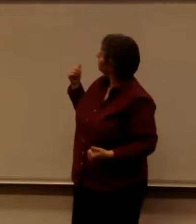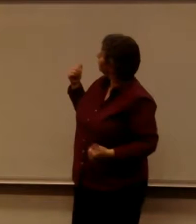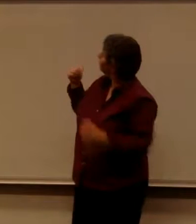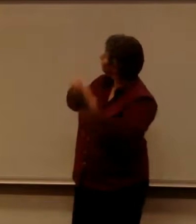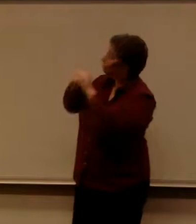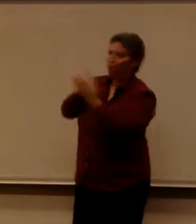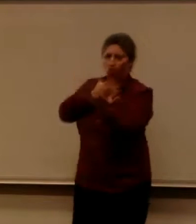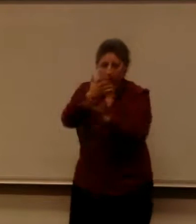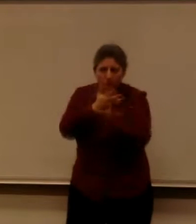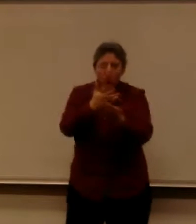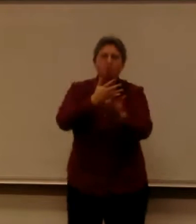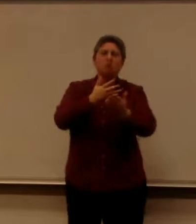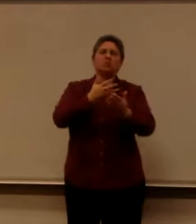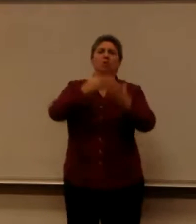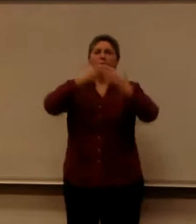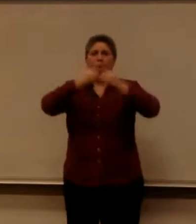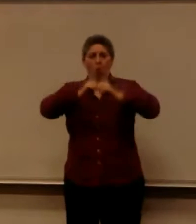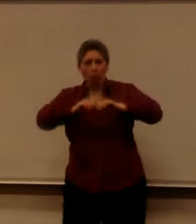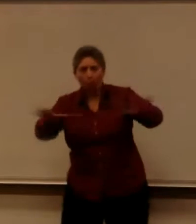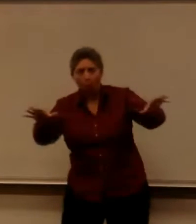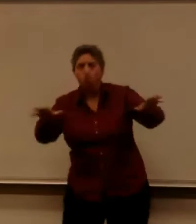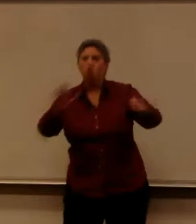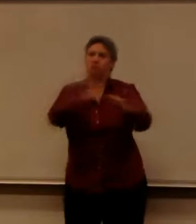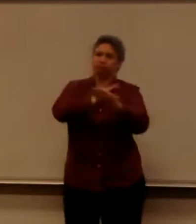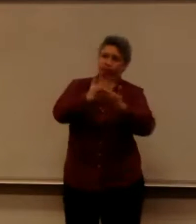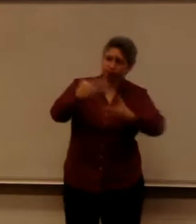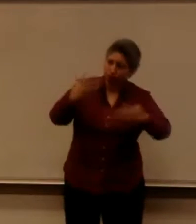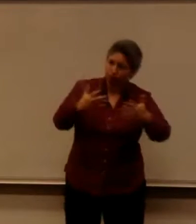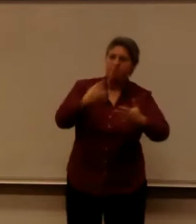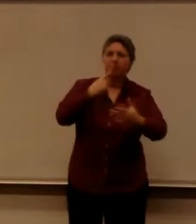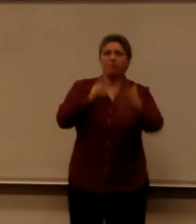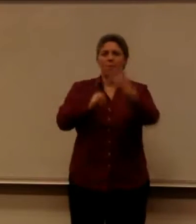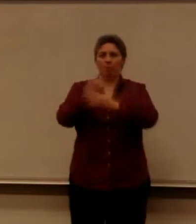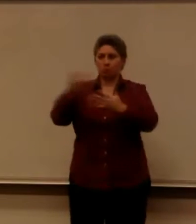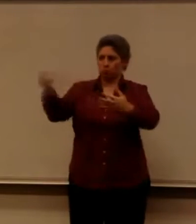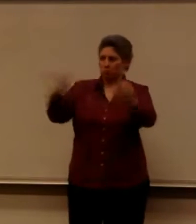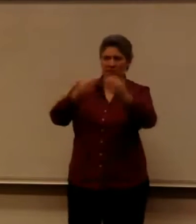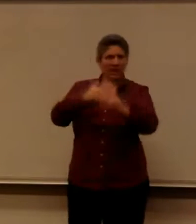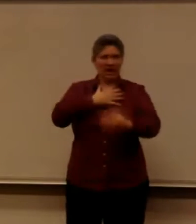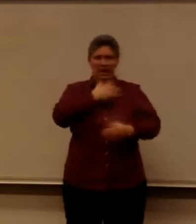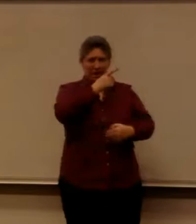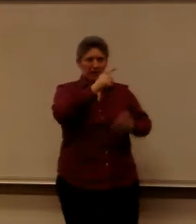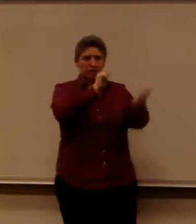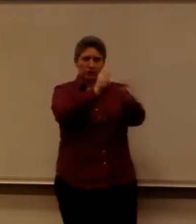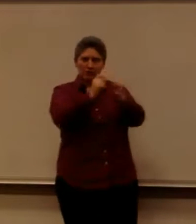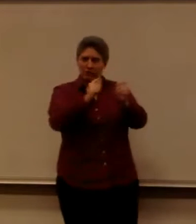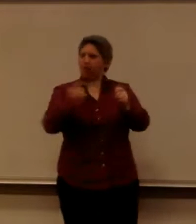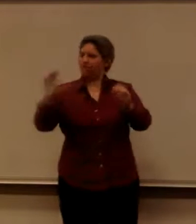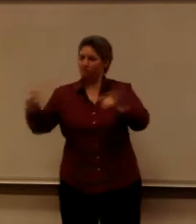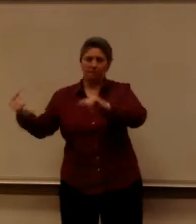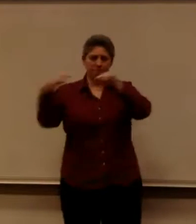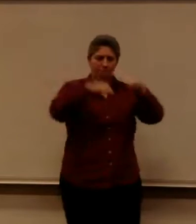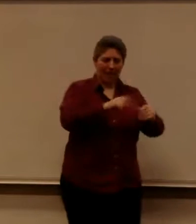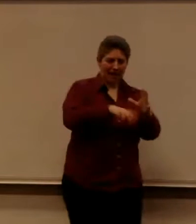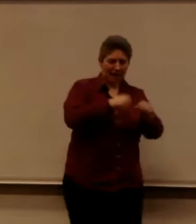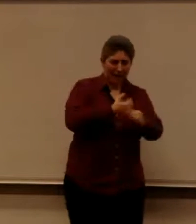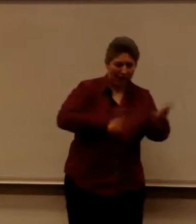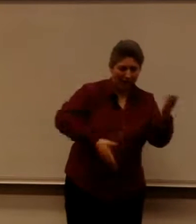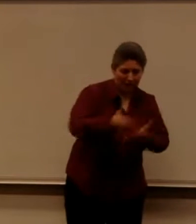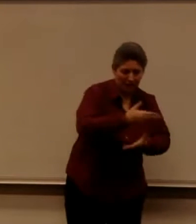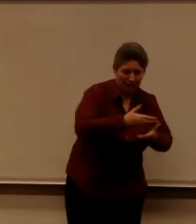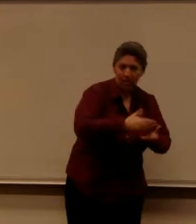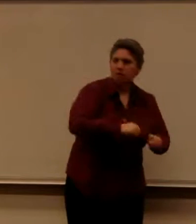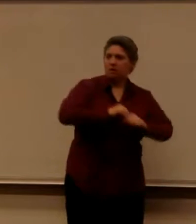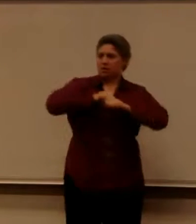we try to plan for. And this is what it would look like. So there'll be consultations beforehand, that will be launched with the translations from BSL, and then